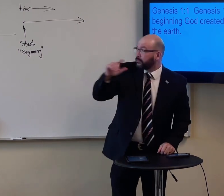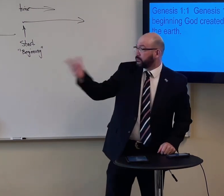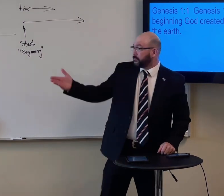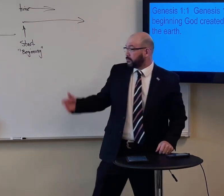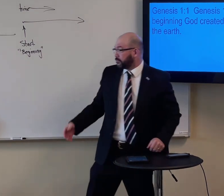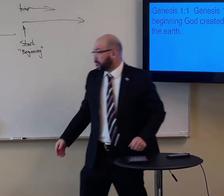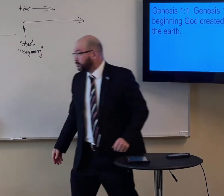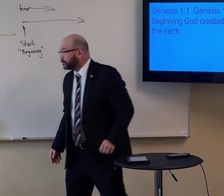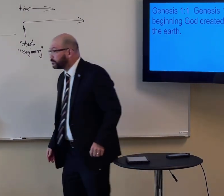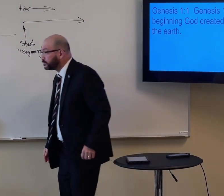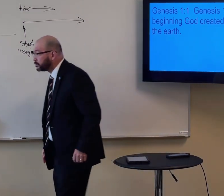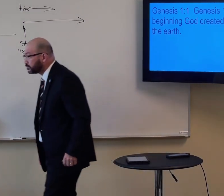a question.